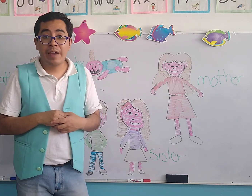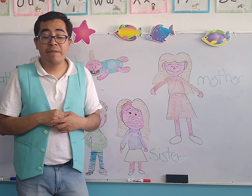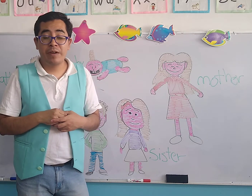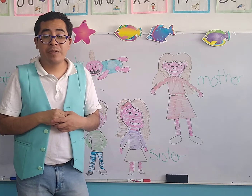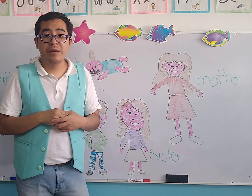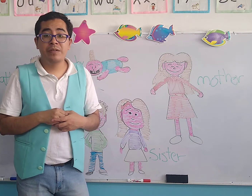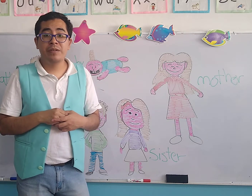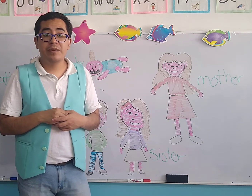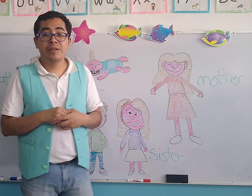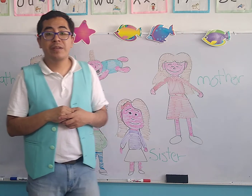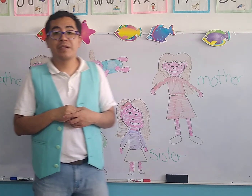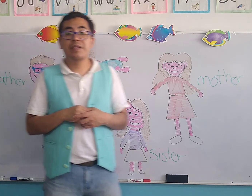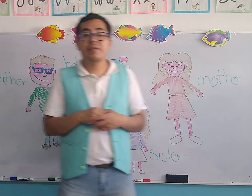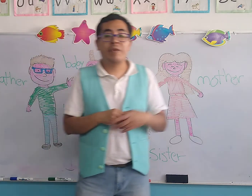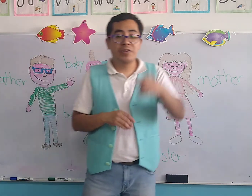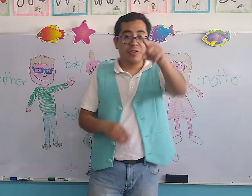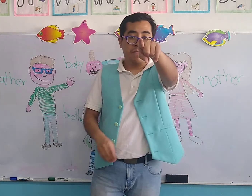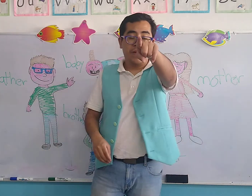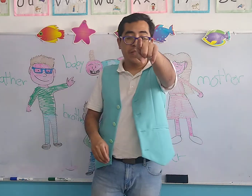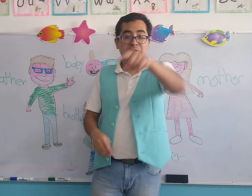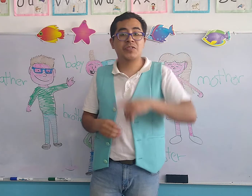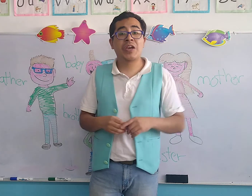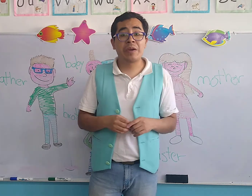Okay, very good. What's your father's